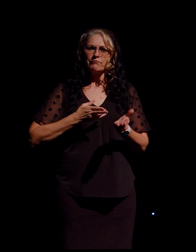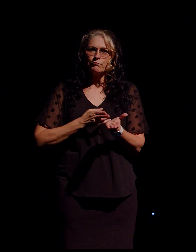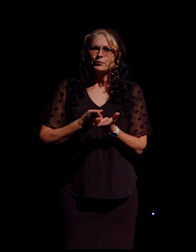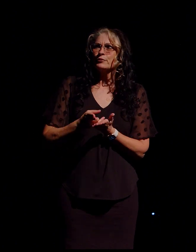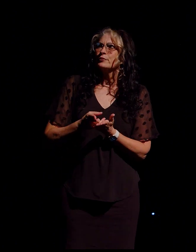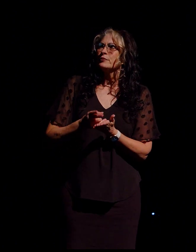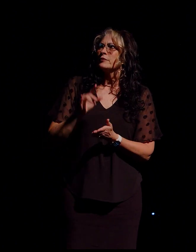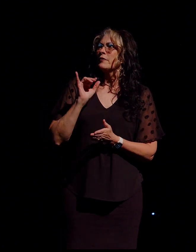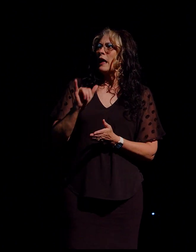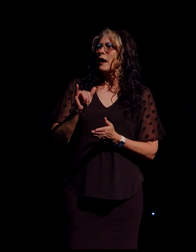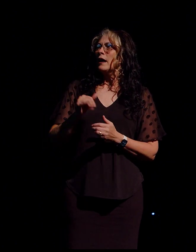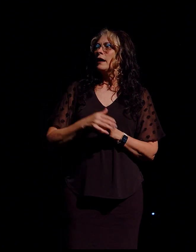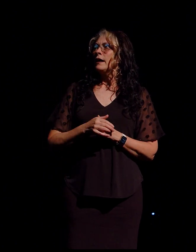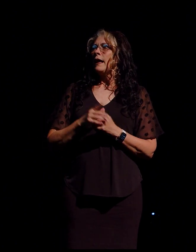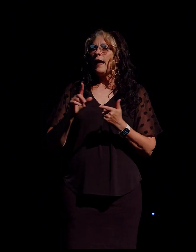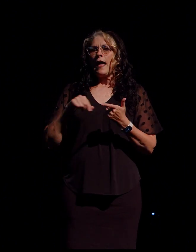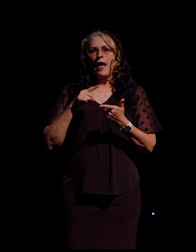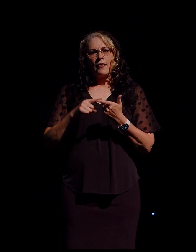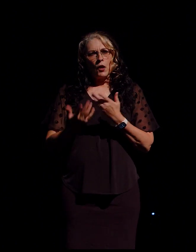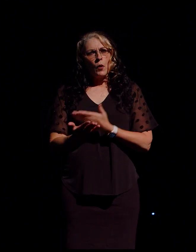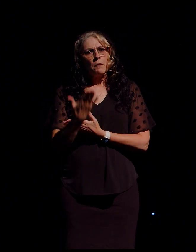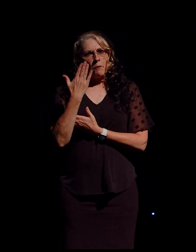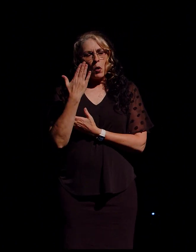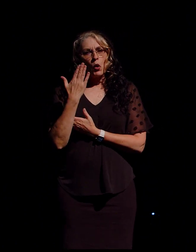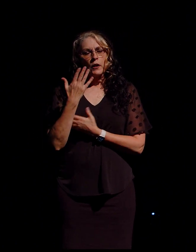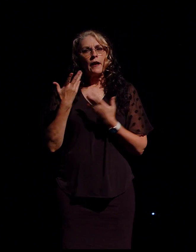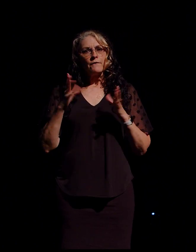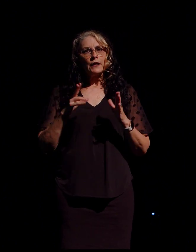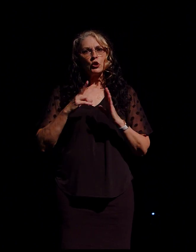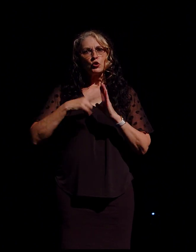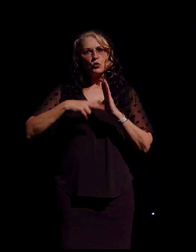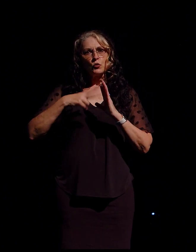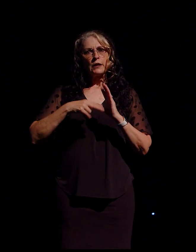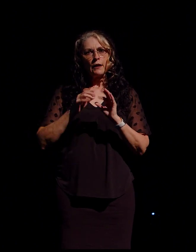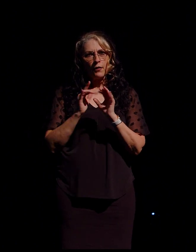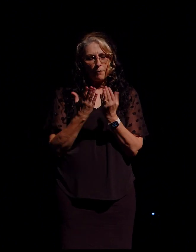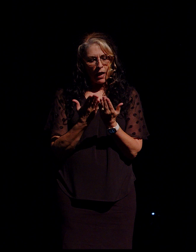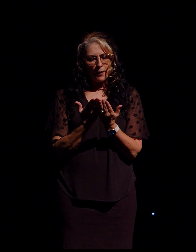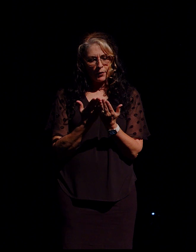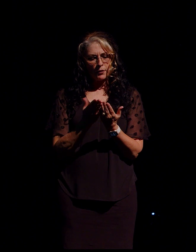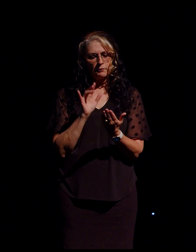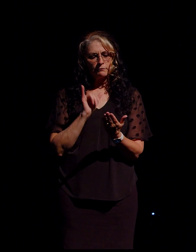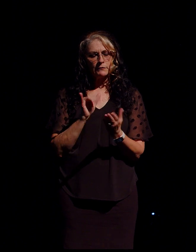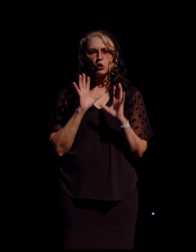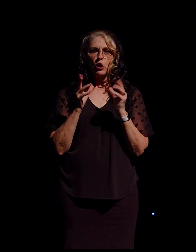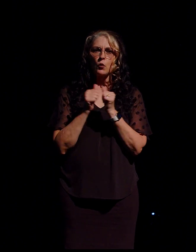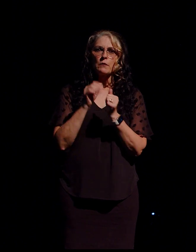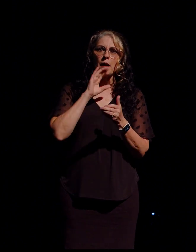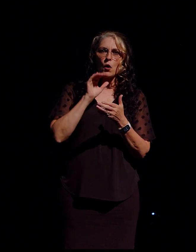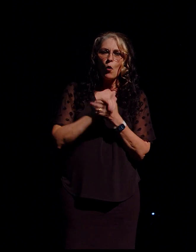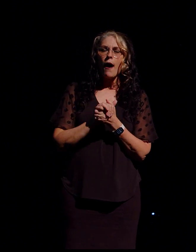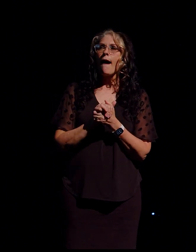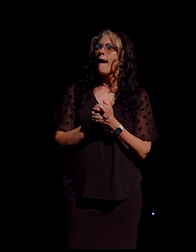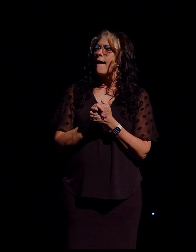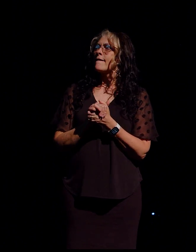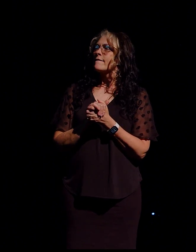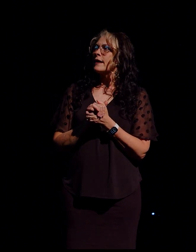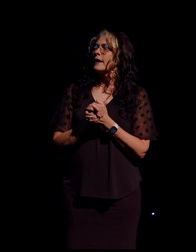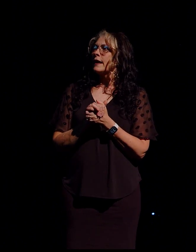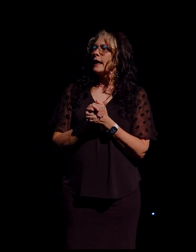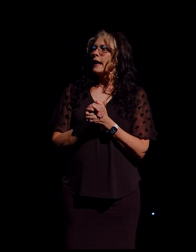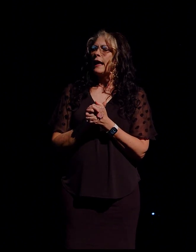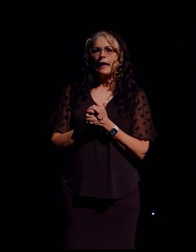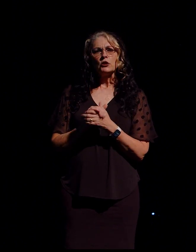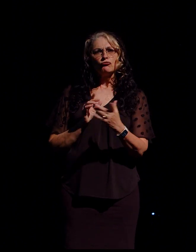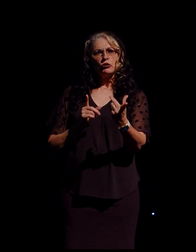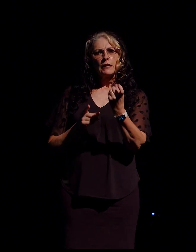Fear God series. And then one morning, I'd done my personal devotions, and I was chatting with my wife about fearing God,